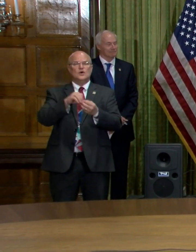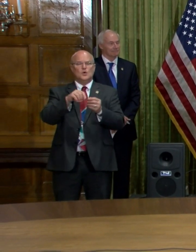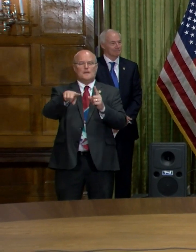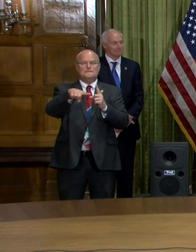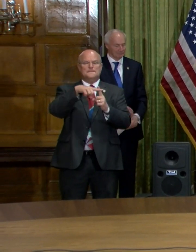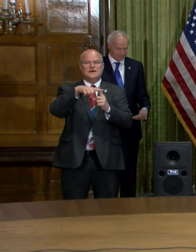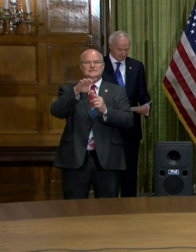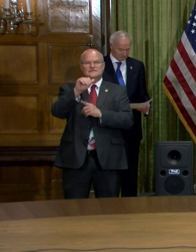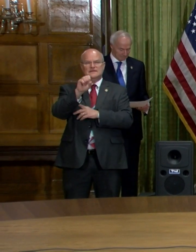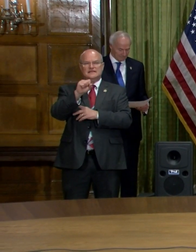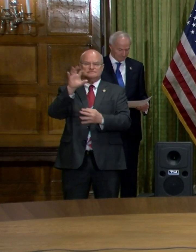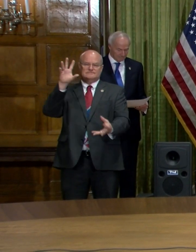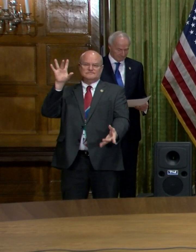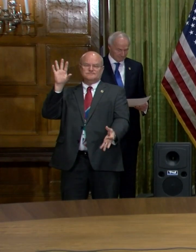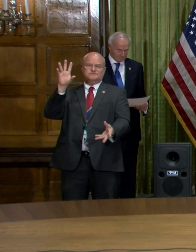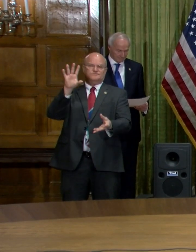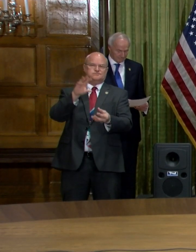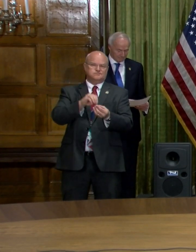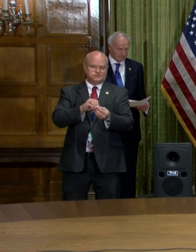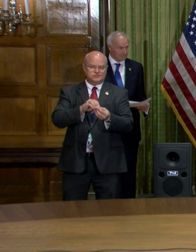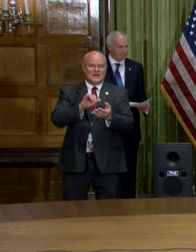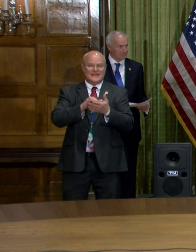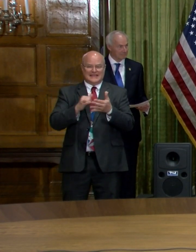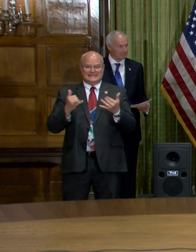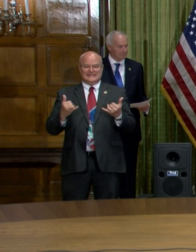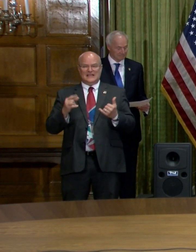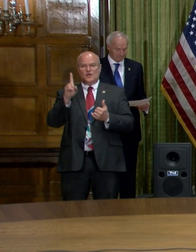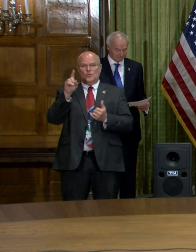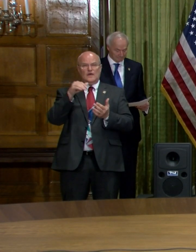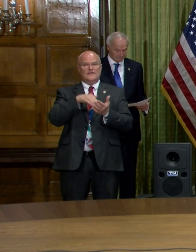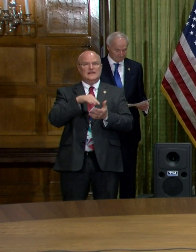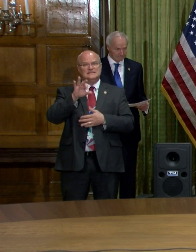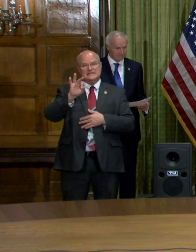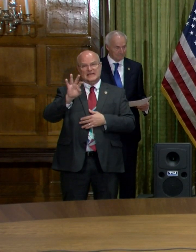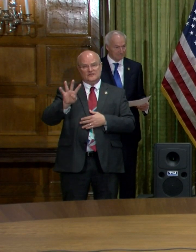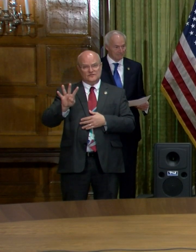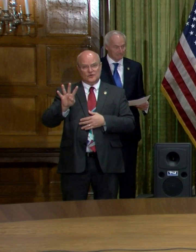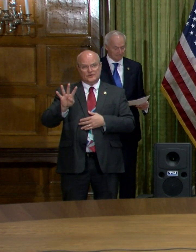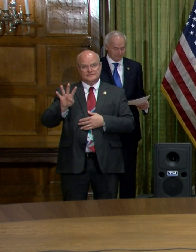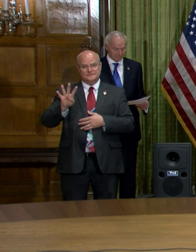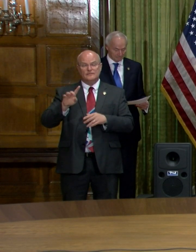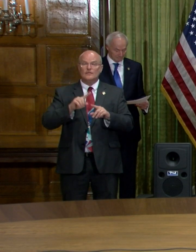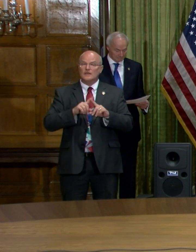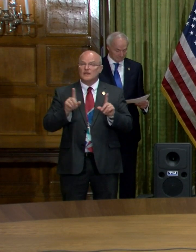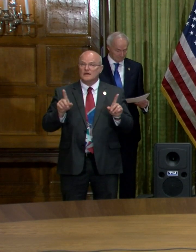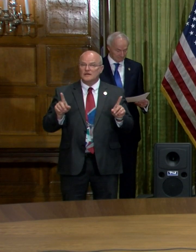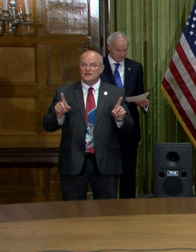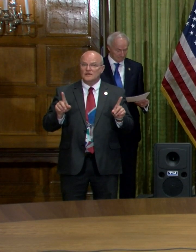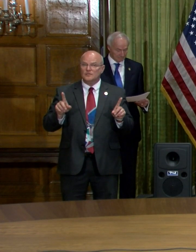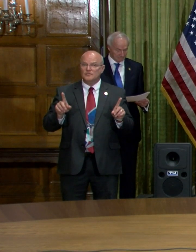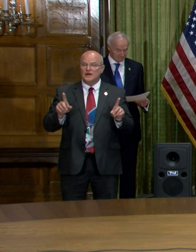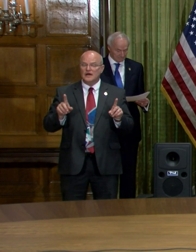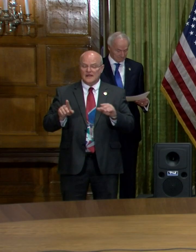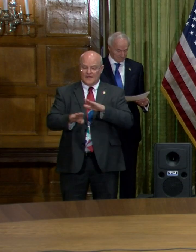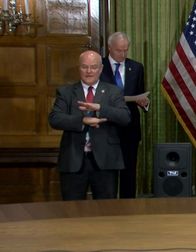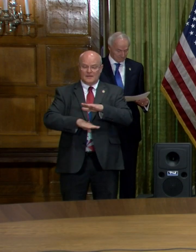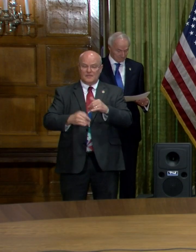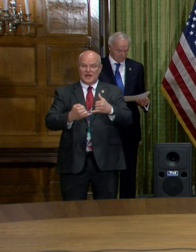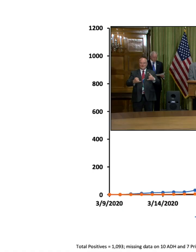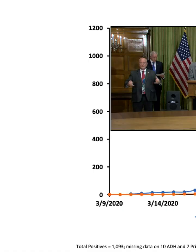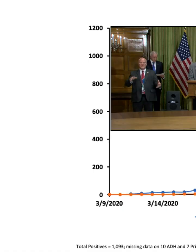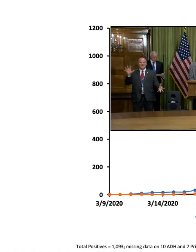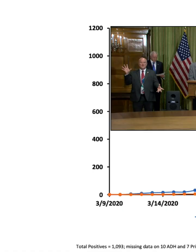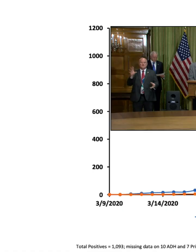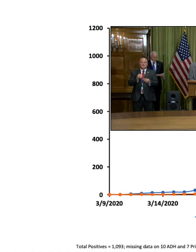positive cases, the cumulative cases. That's today the 1,094. But the bottom line is